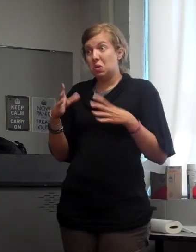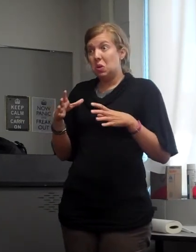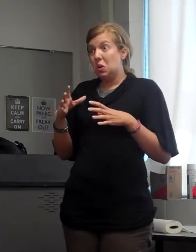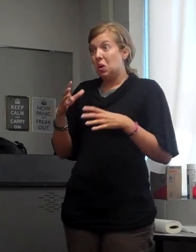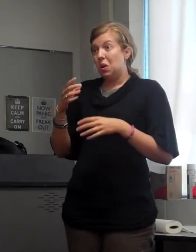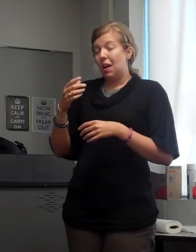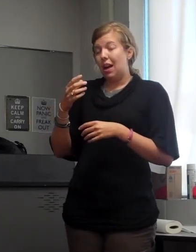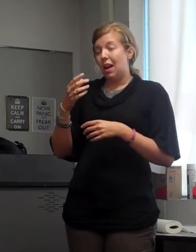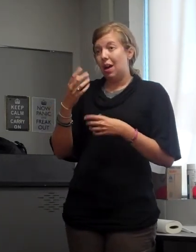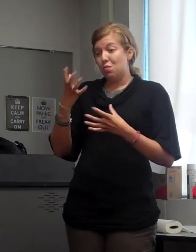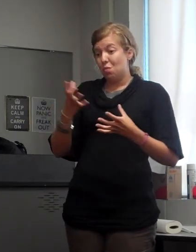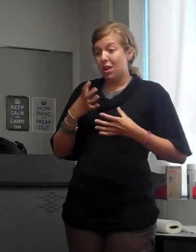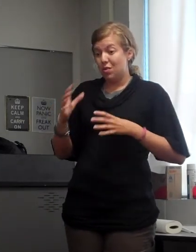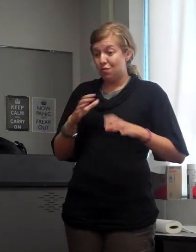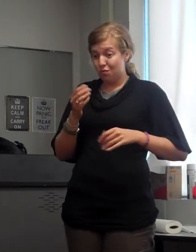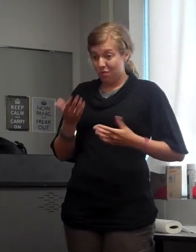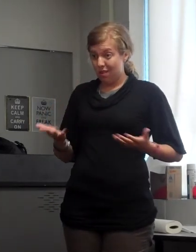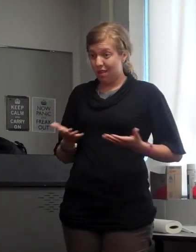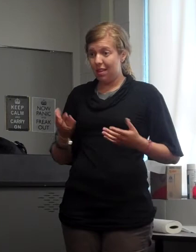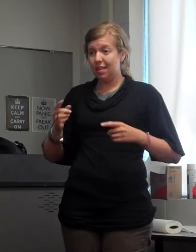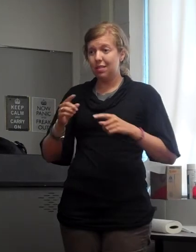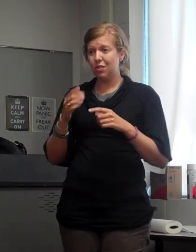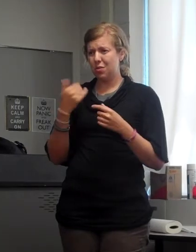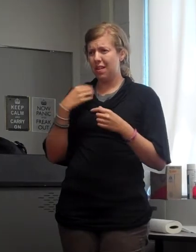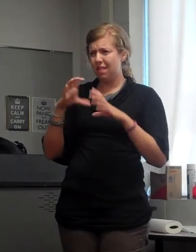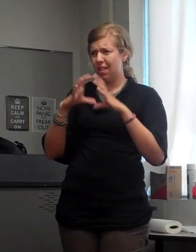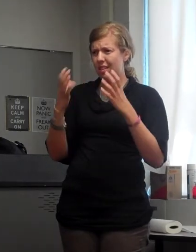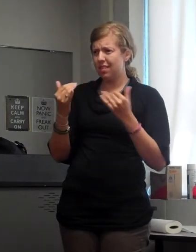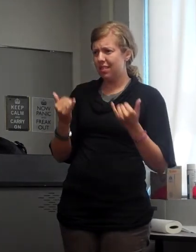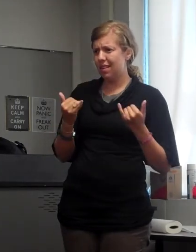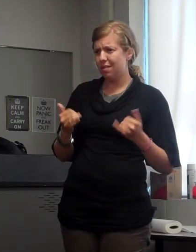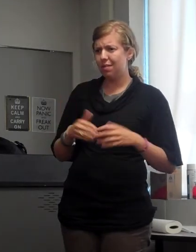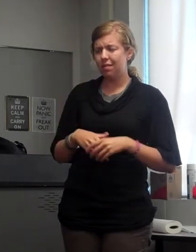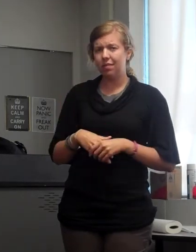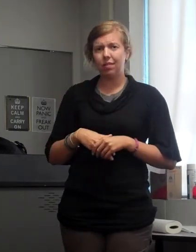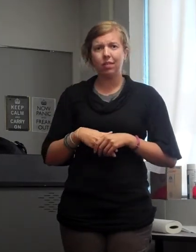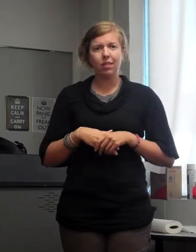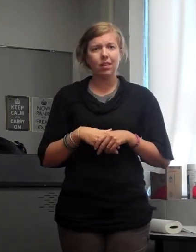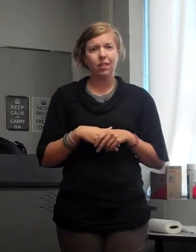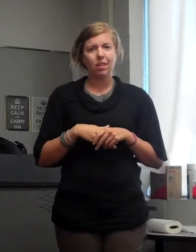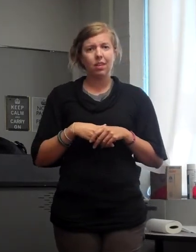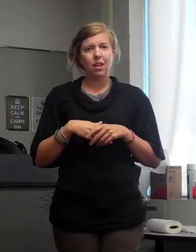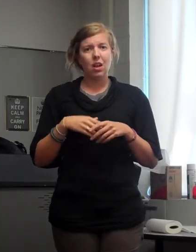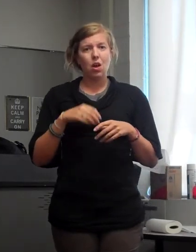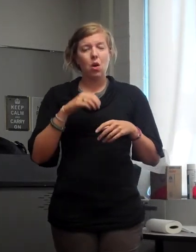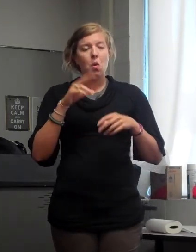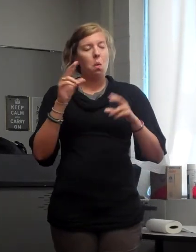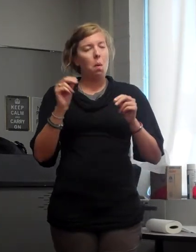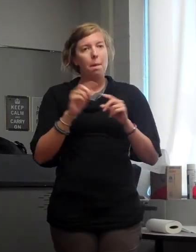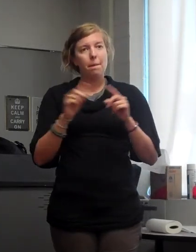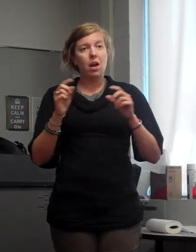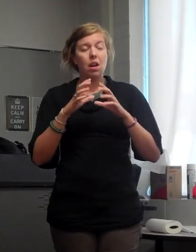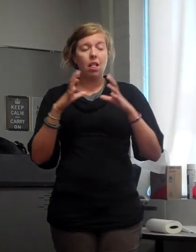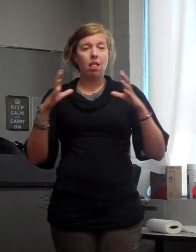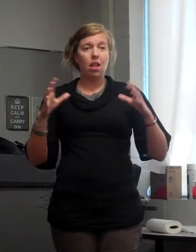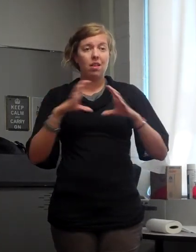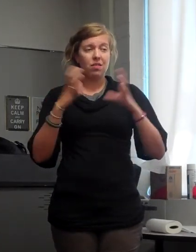out there. There's a lot of them out there, and it was, like I said, it was $99 to do. It was the best $100 I ever have spent. It really